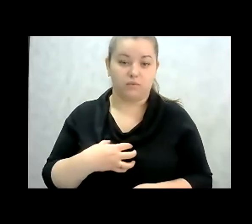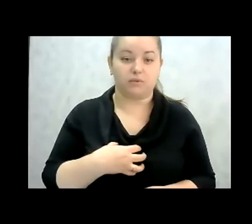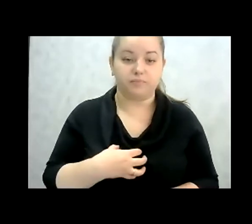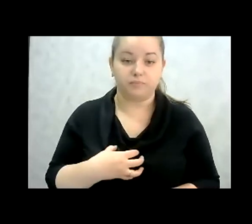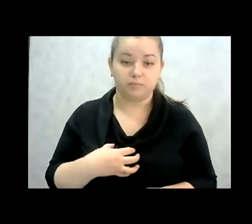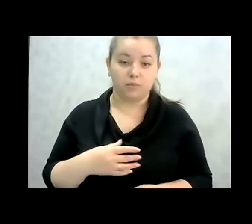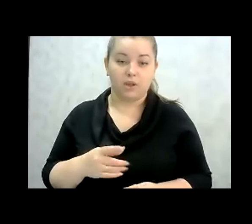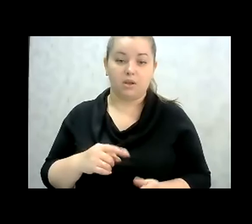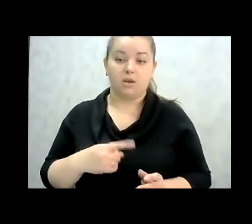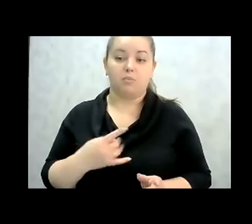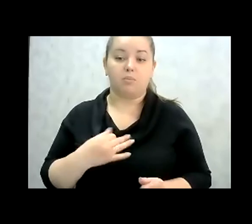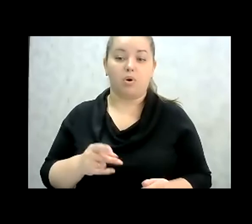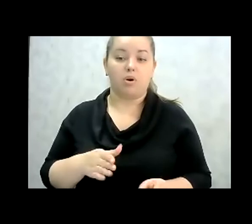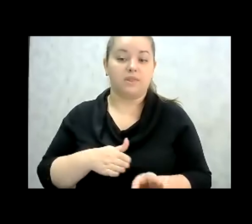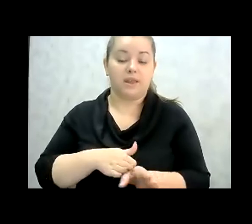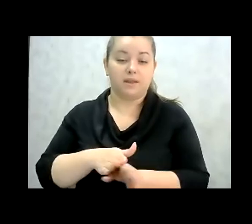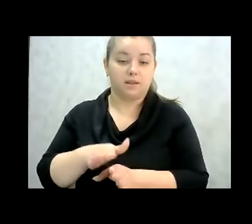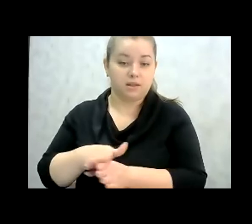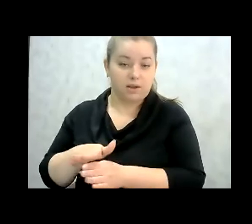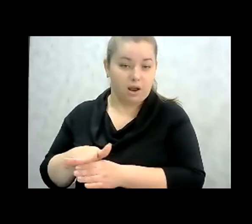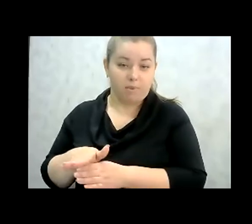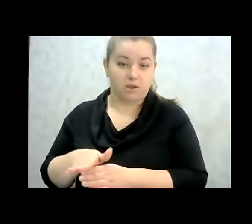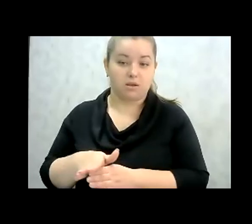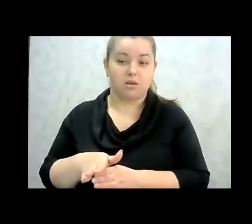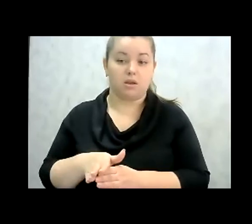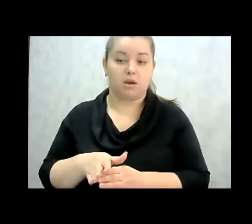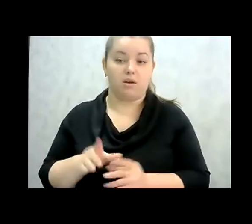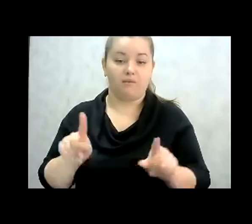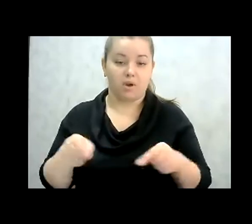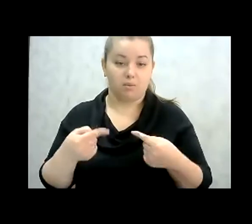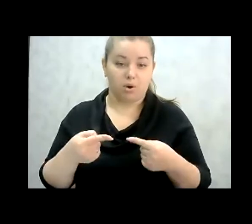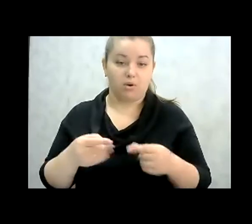For example, failure to comply with the electoral